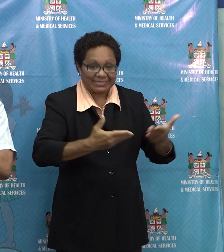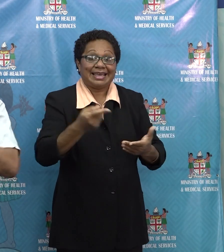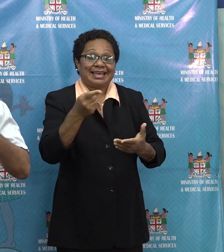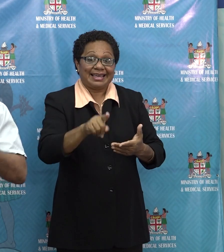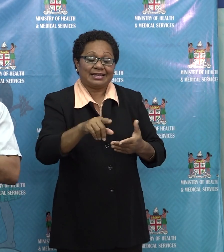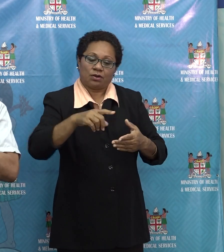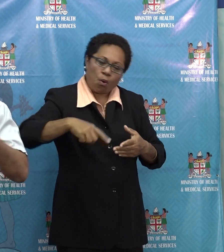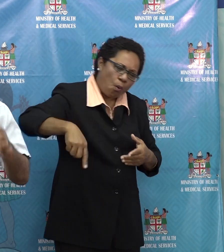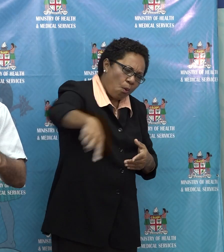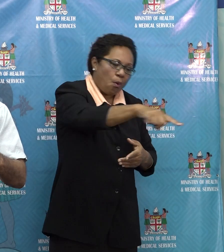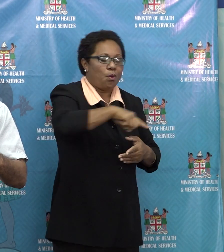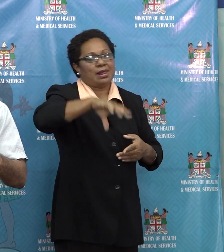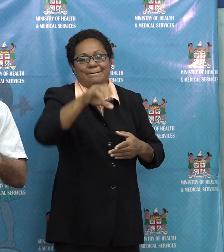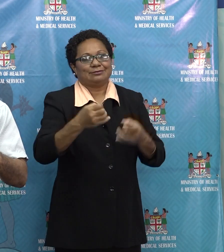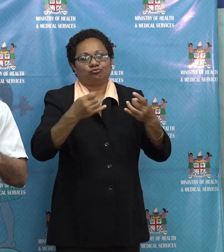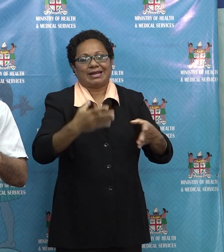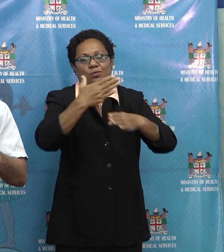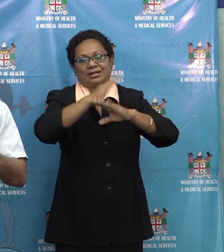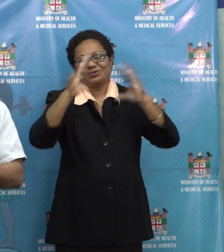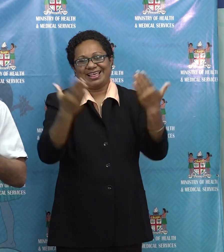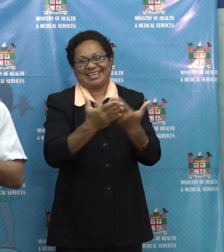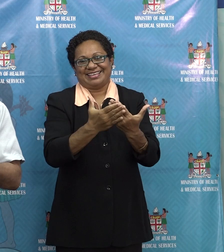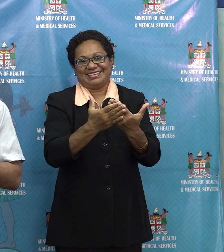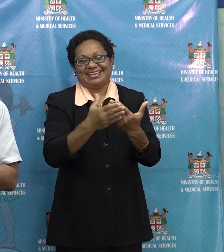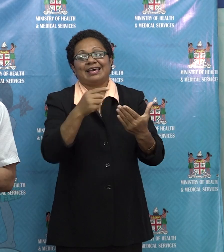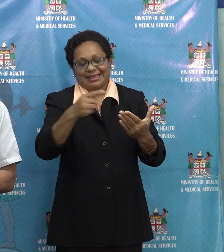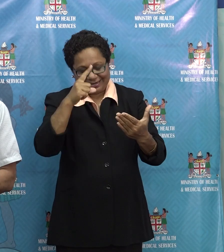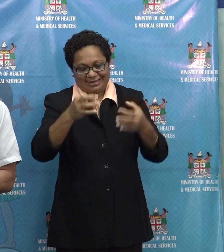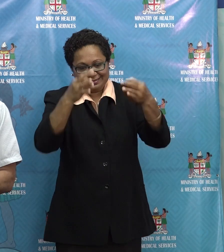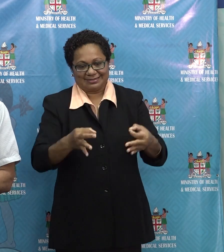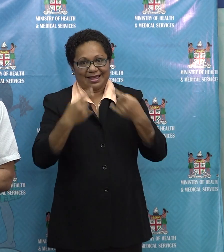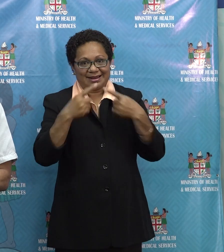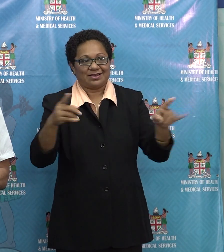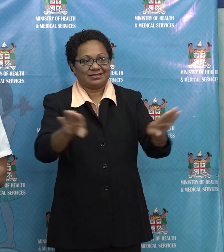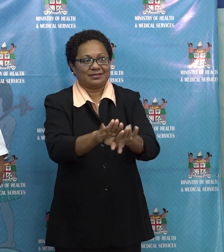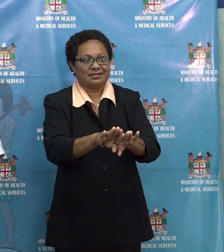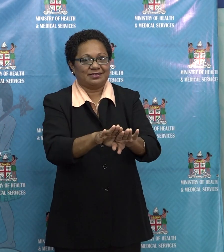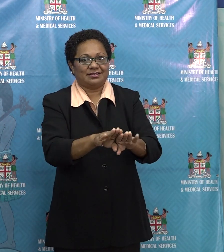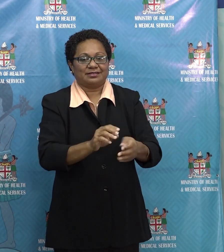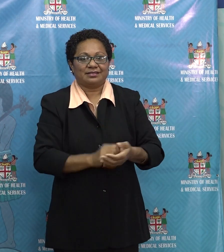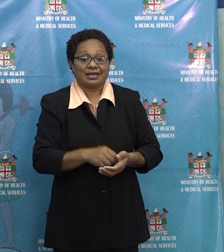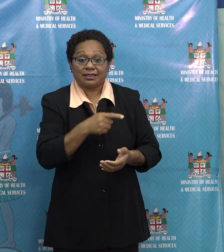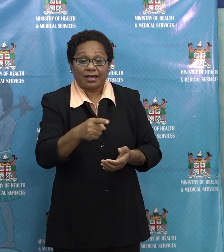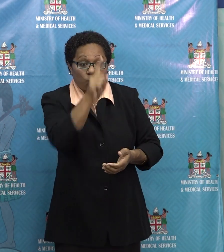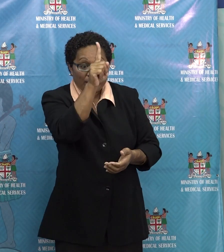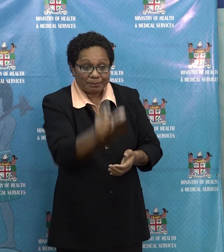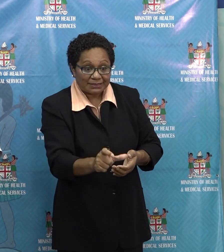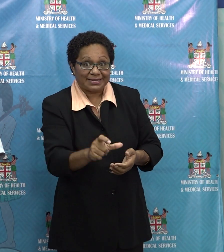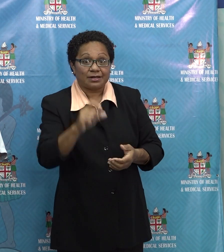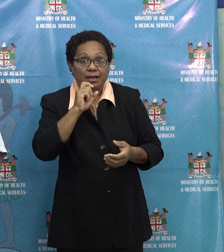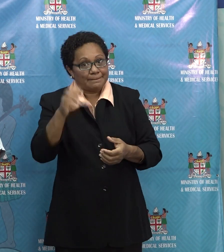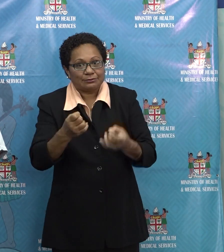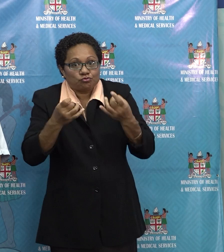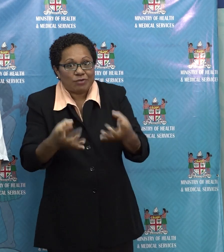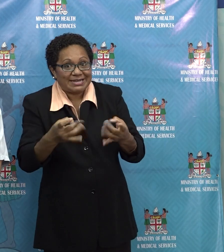with a whole of government response. Right down to the detail where we should have one person to be on standby, maybe if somebody's roof